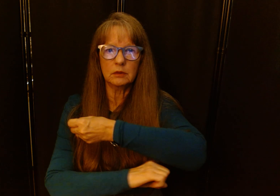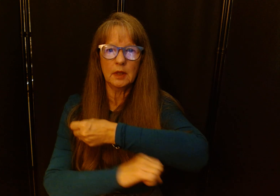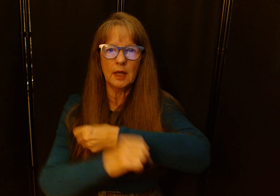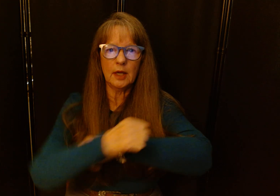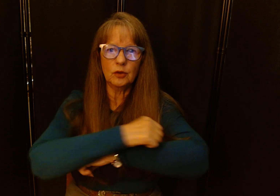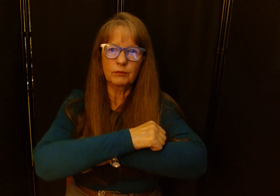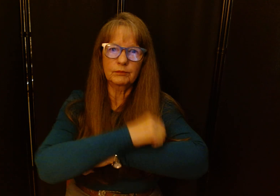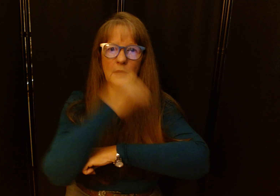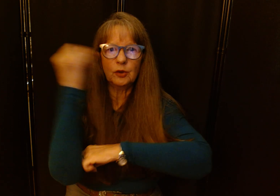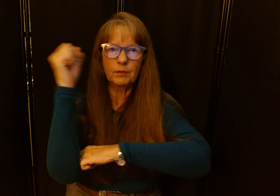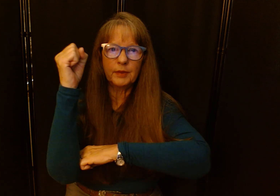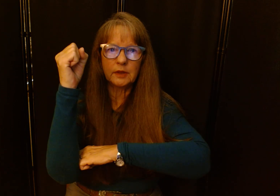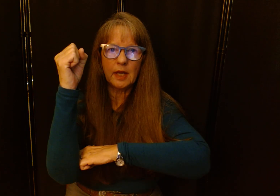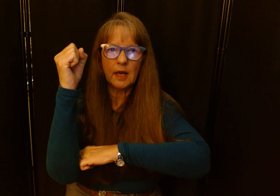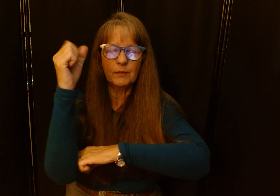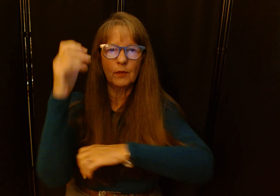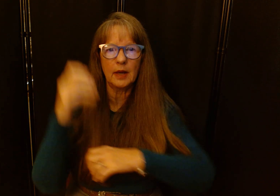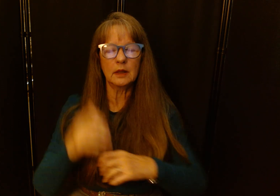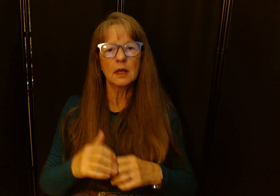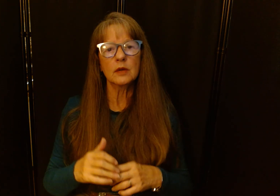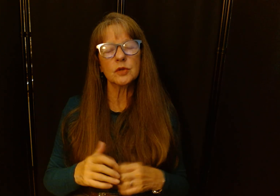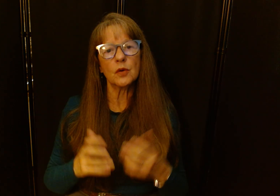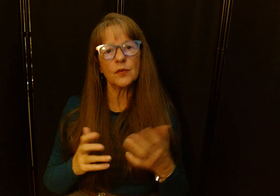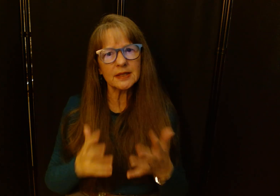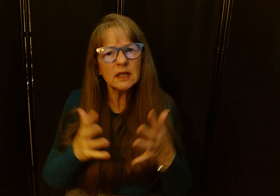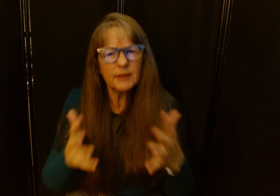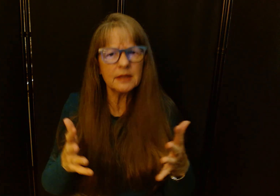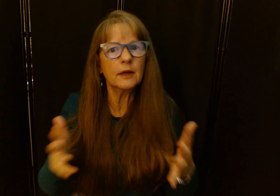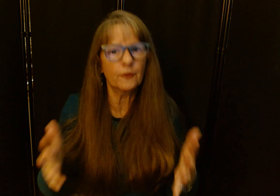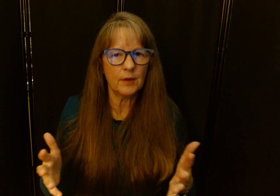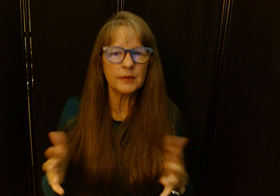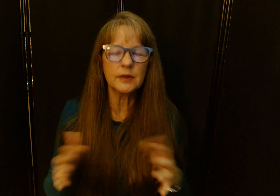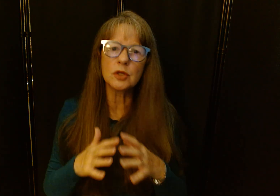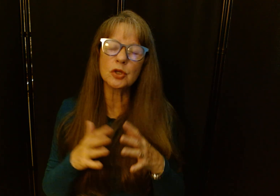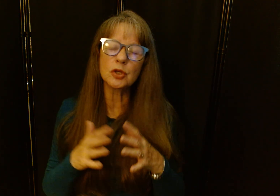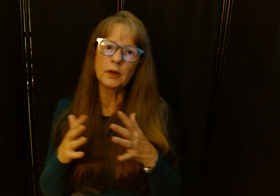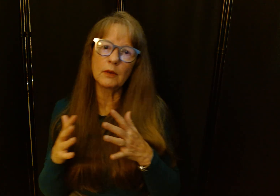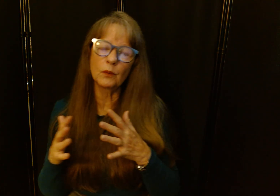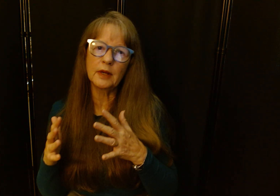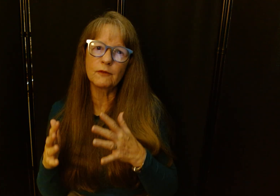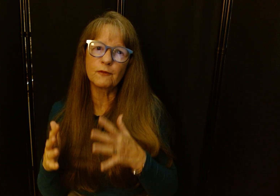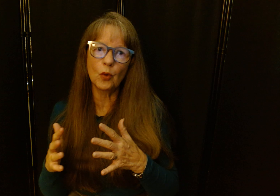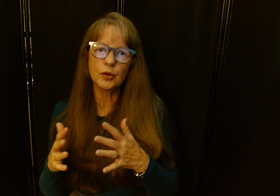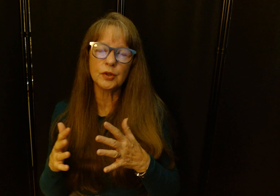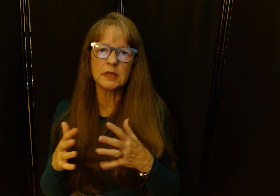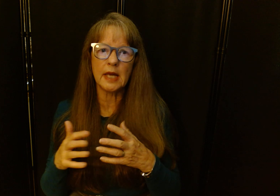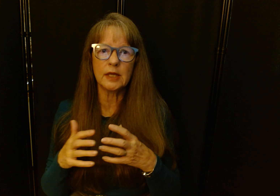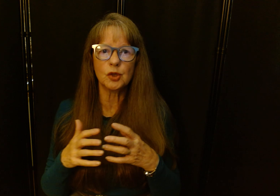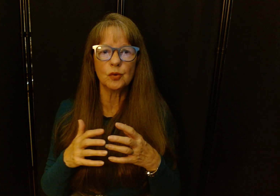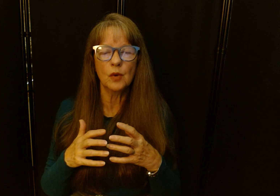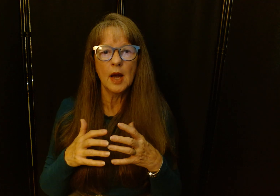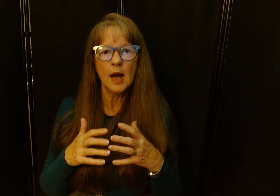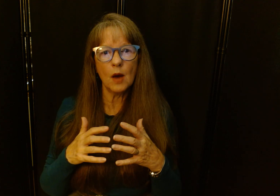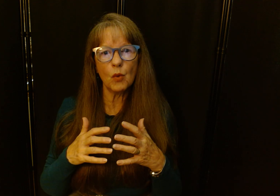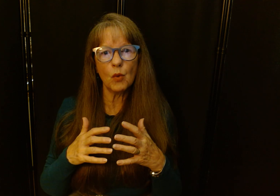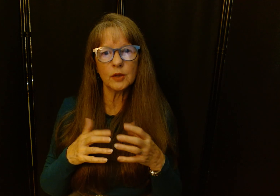and you build it up, right? So that's a little bit different. But this is a reinforce. It's like I want